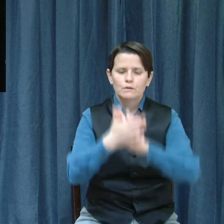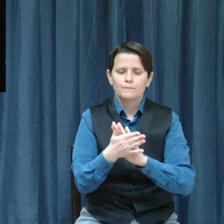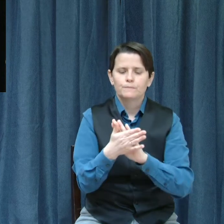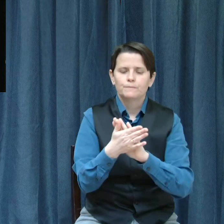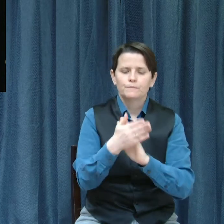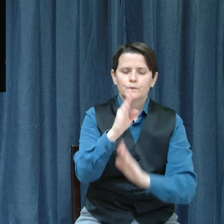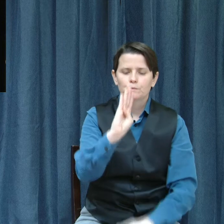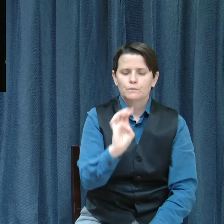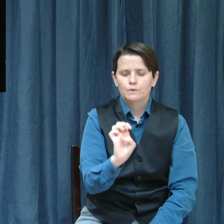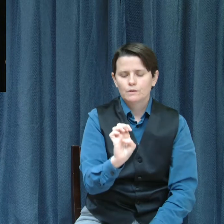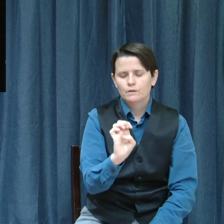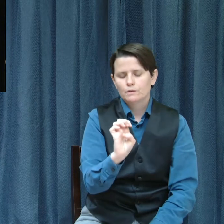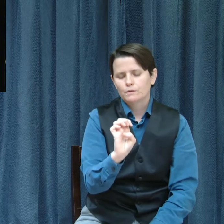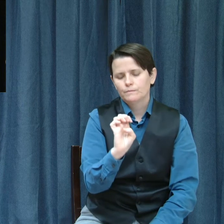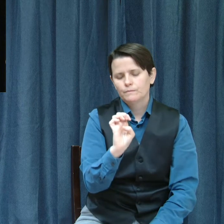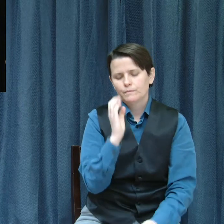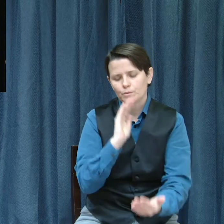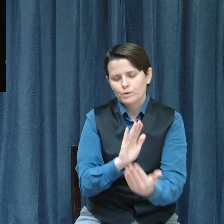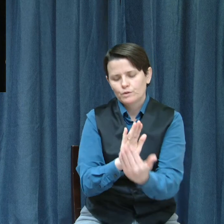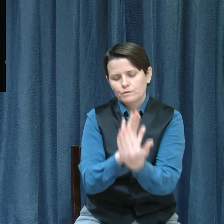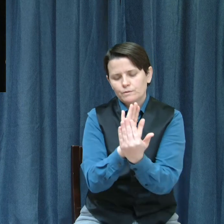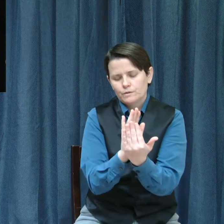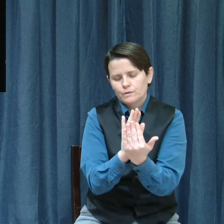the presence